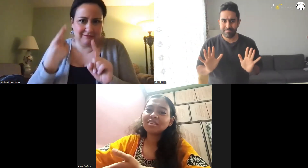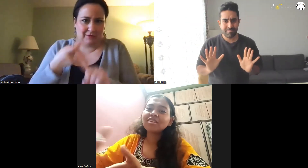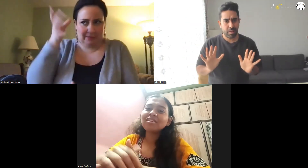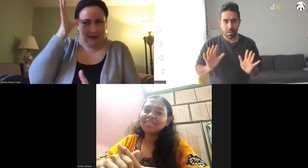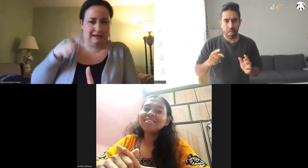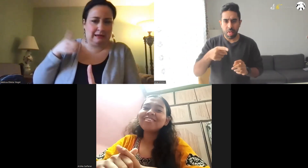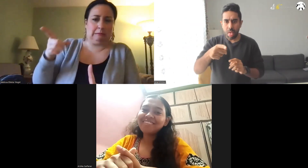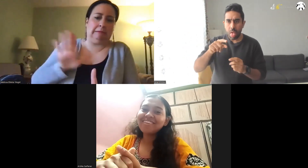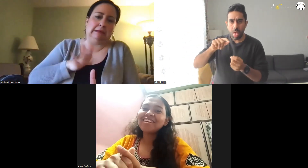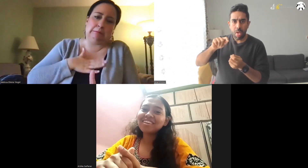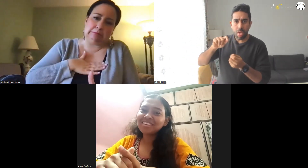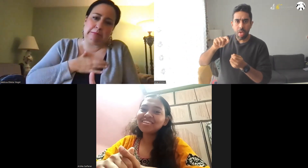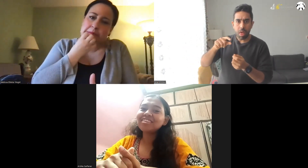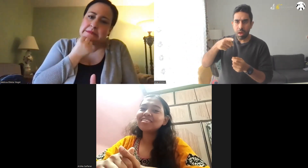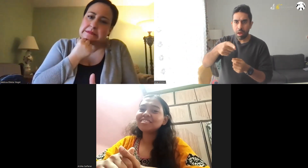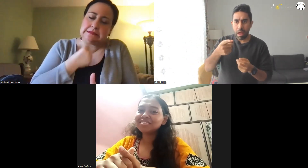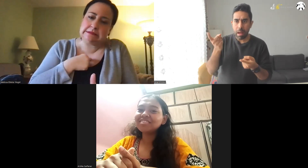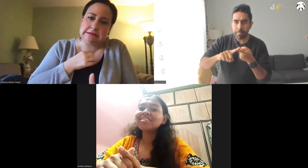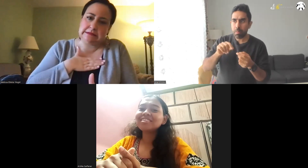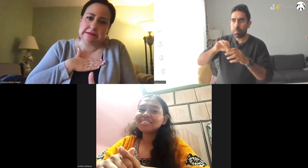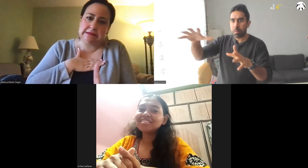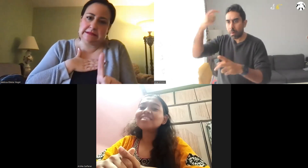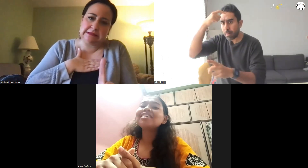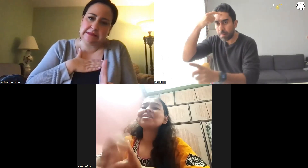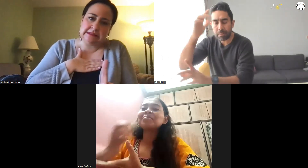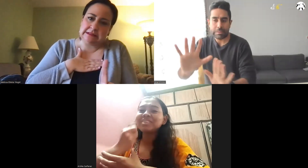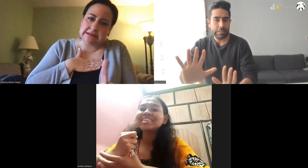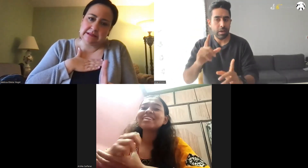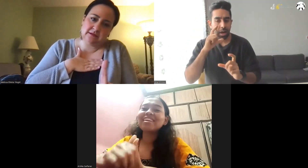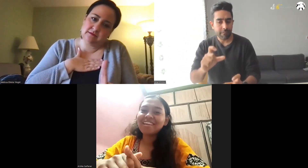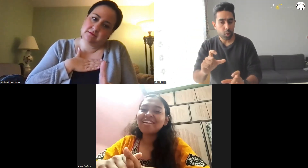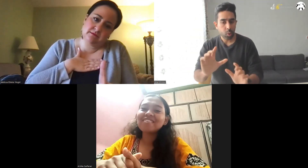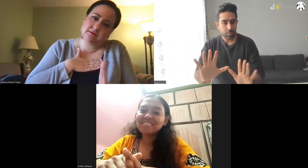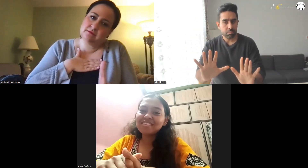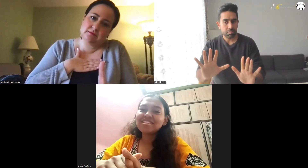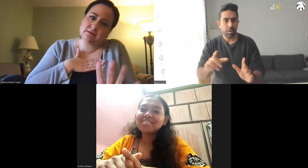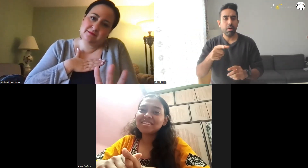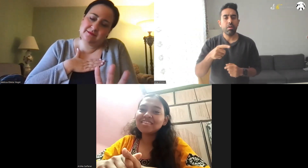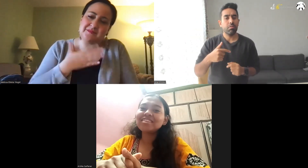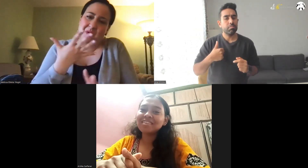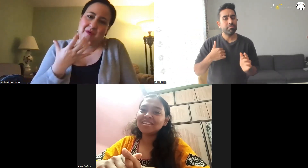I don't say here that you can raise a lot of voice regarding this. There is also